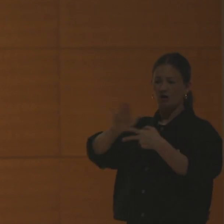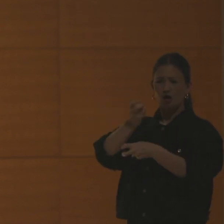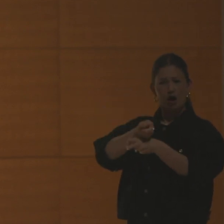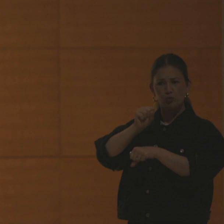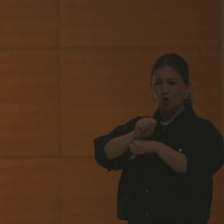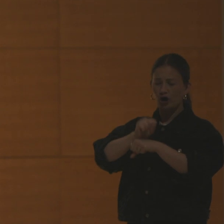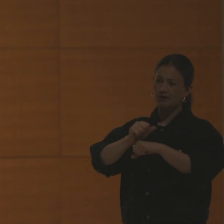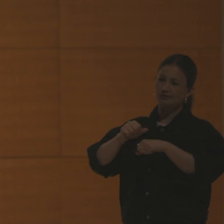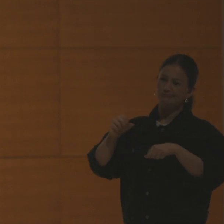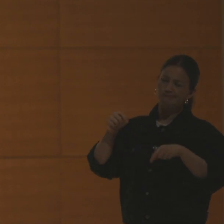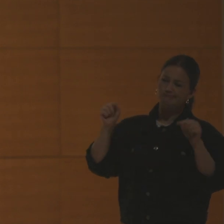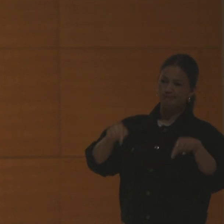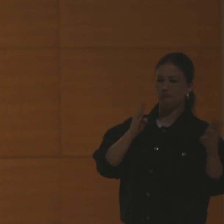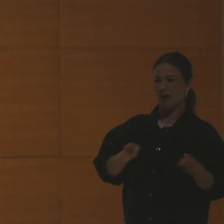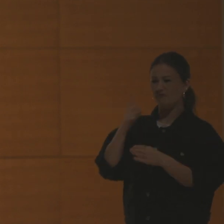possible.